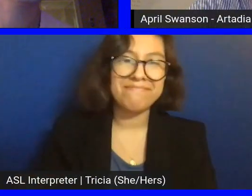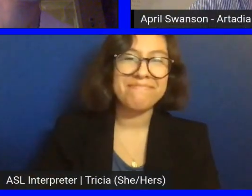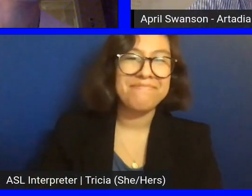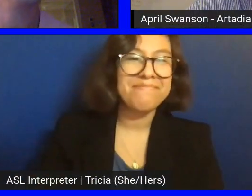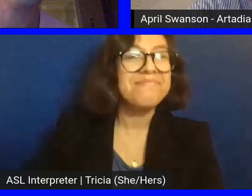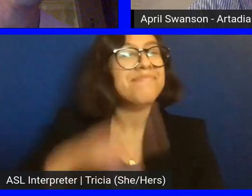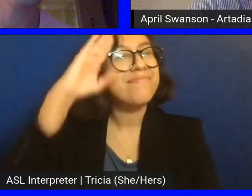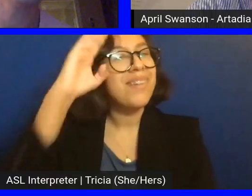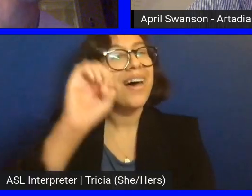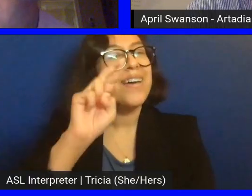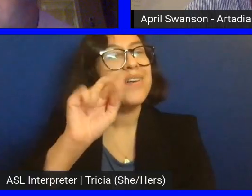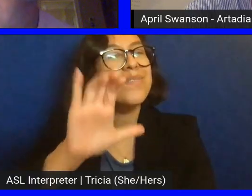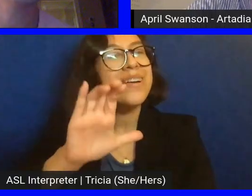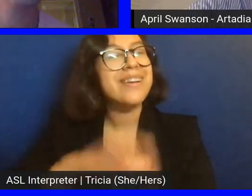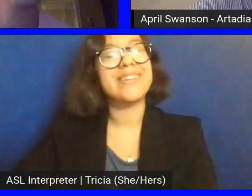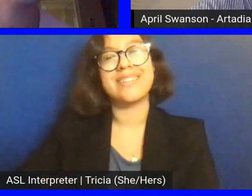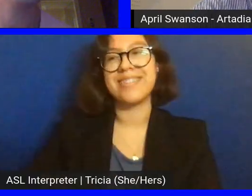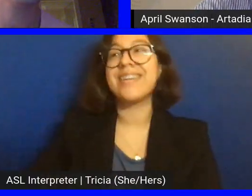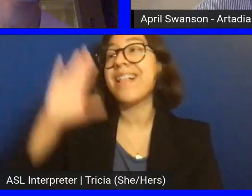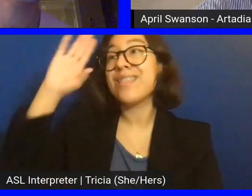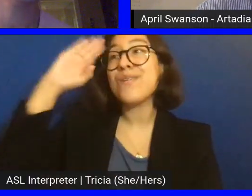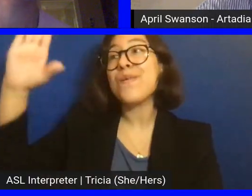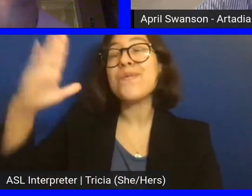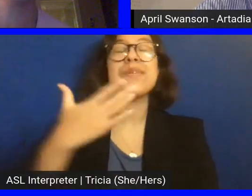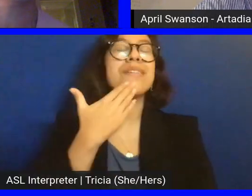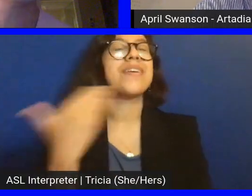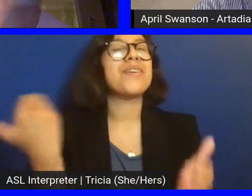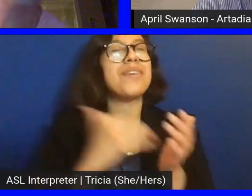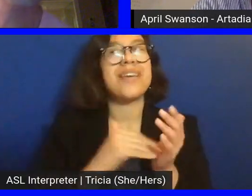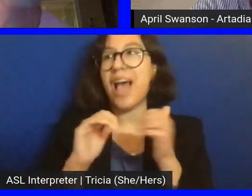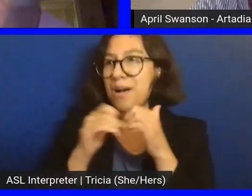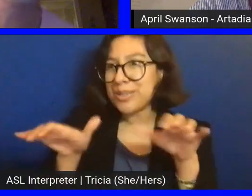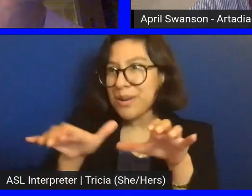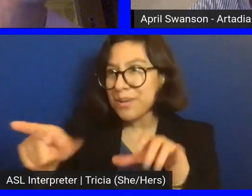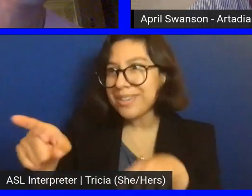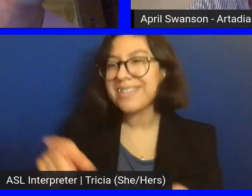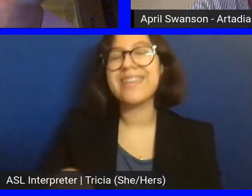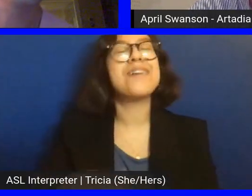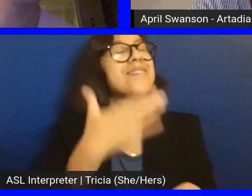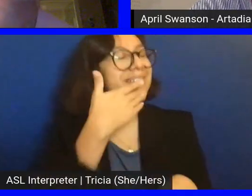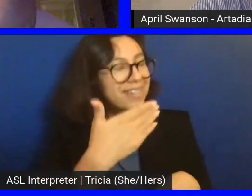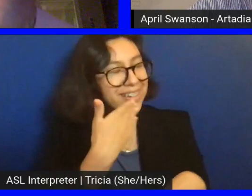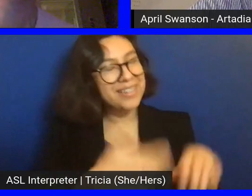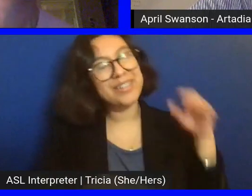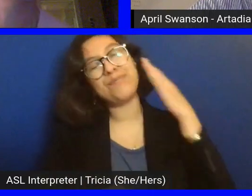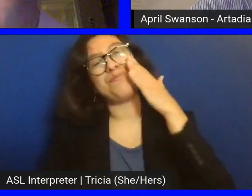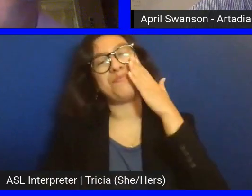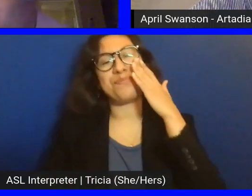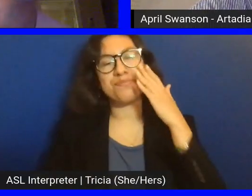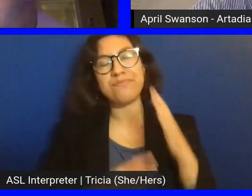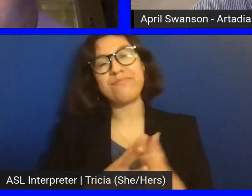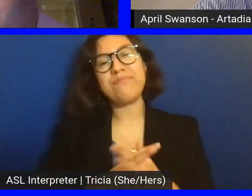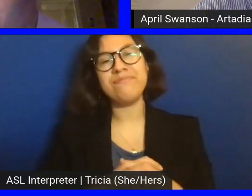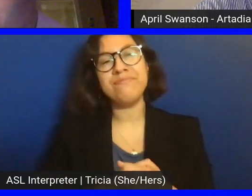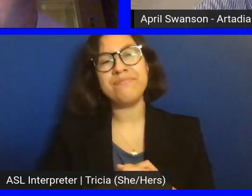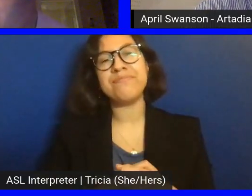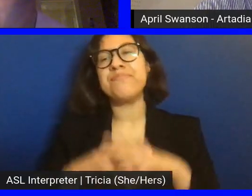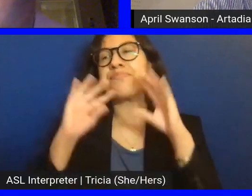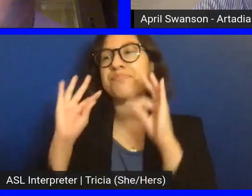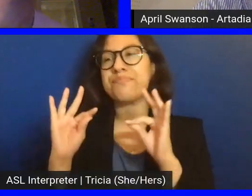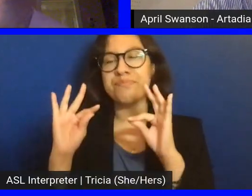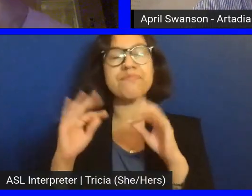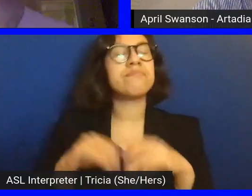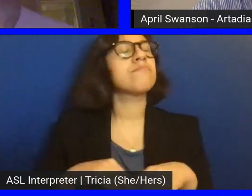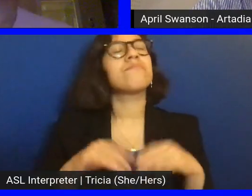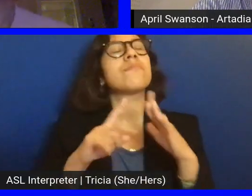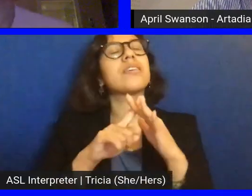Hi, Eric. Hi. Thank you again. How's it going? Good, good. So let's just start